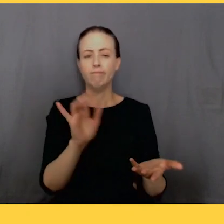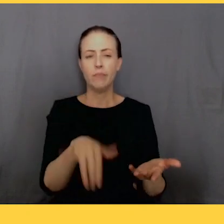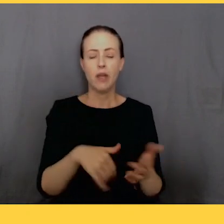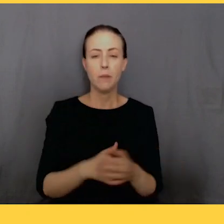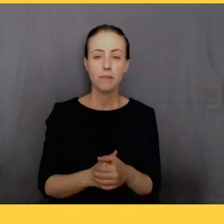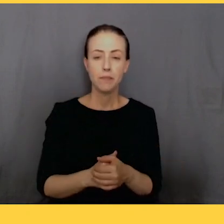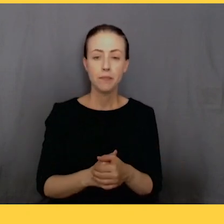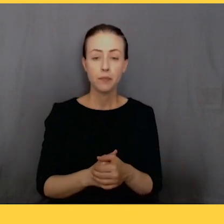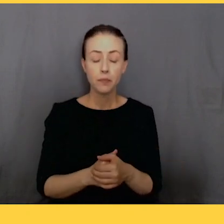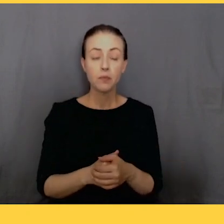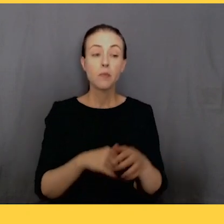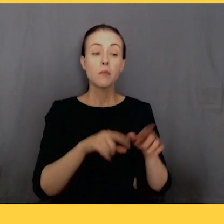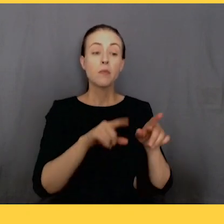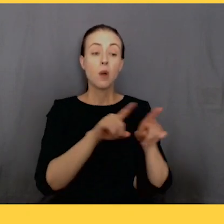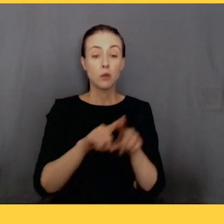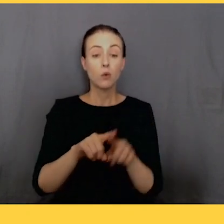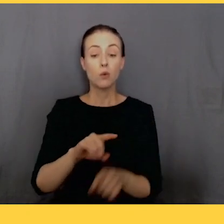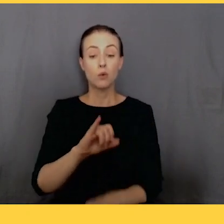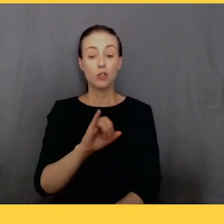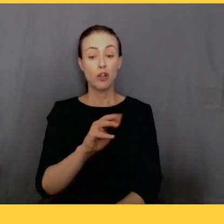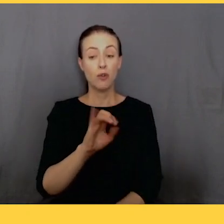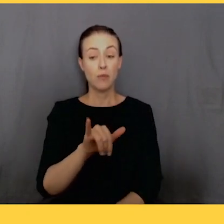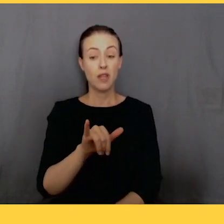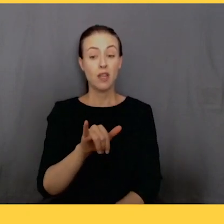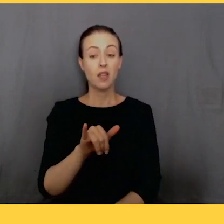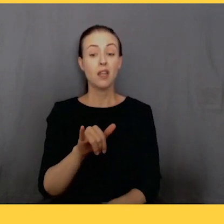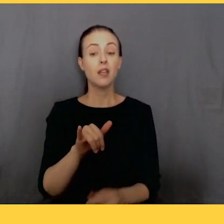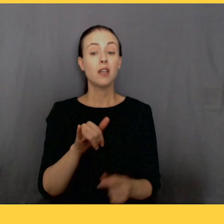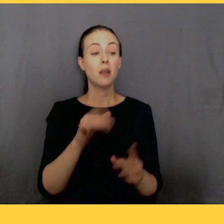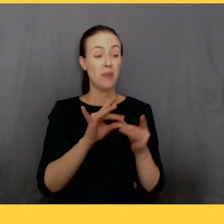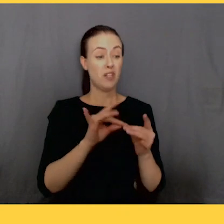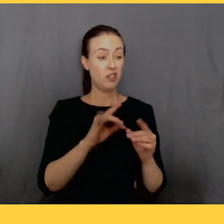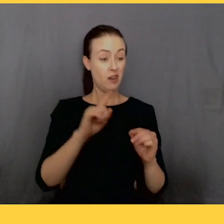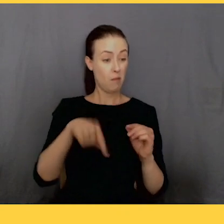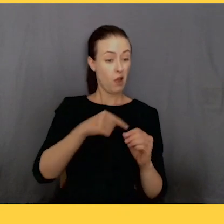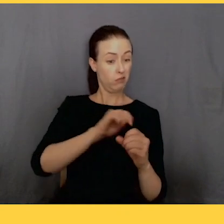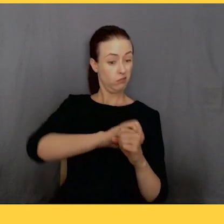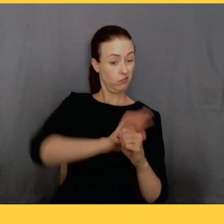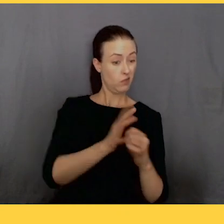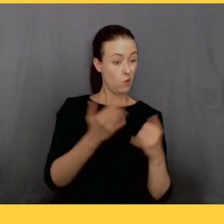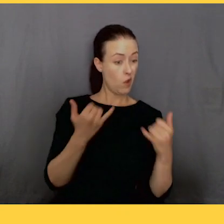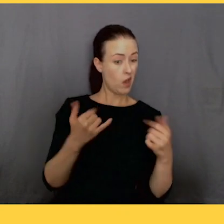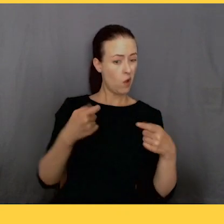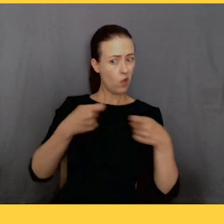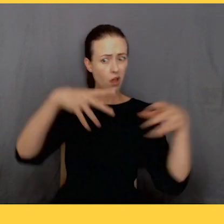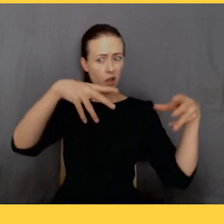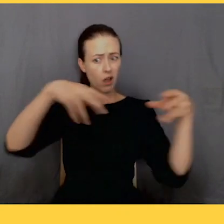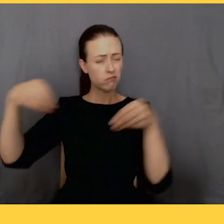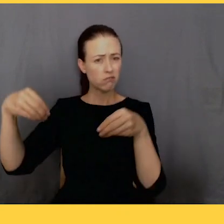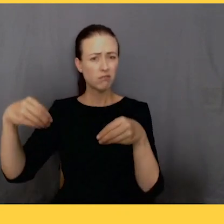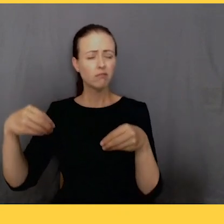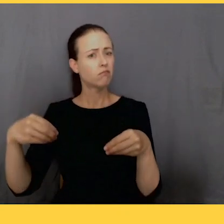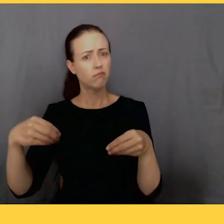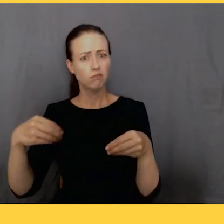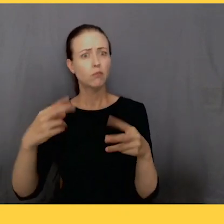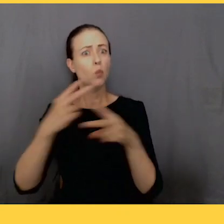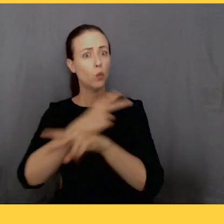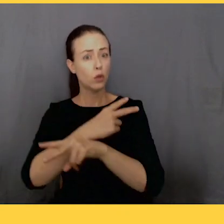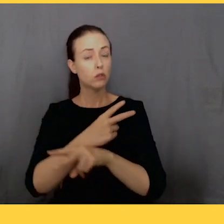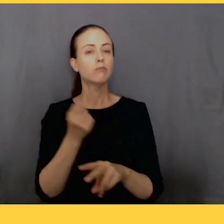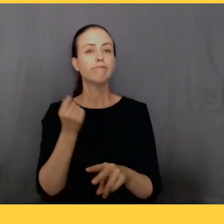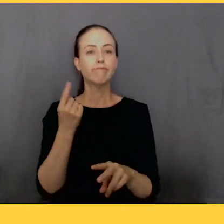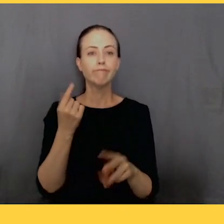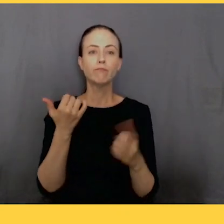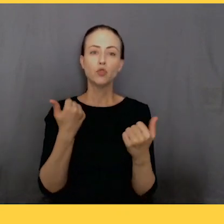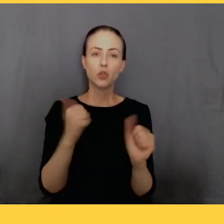customers working and learning at home. And we are also exploring and implementing changes to our PSPS